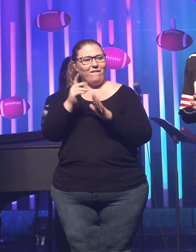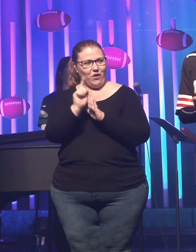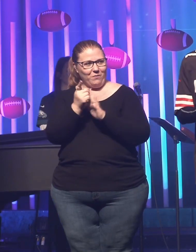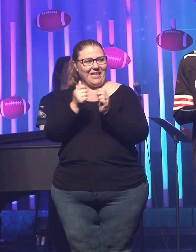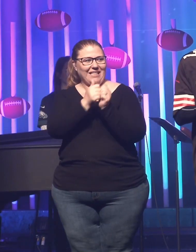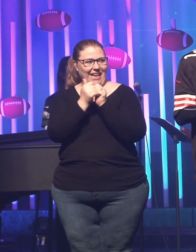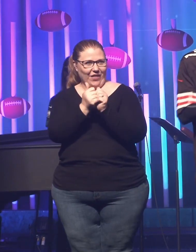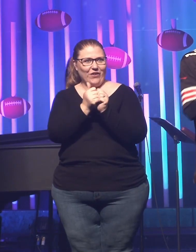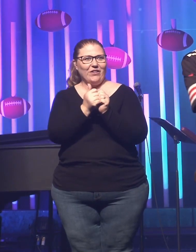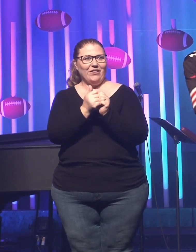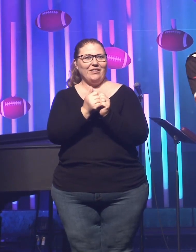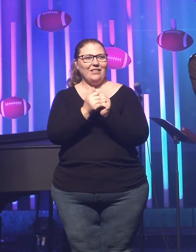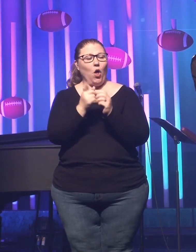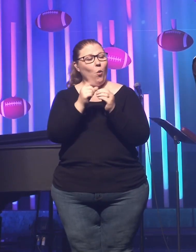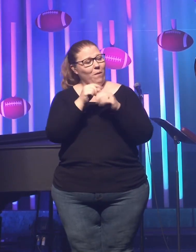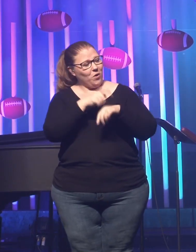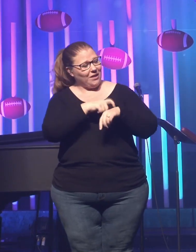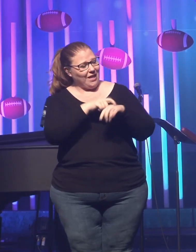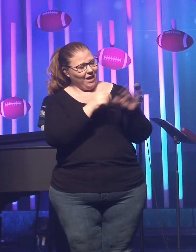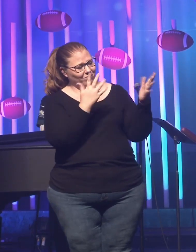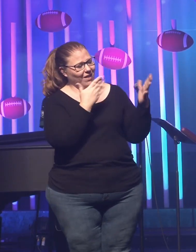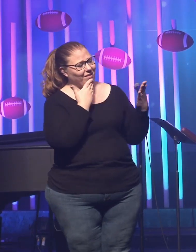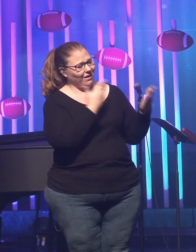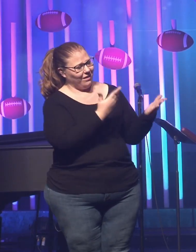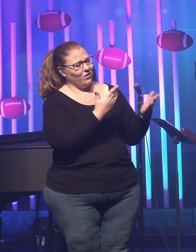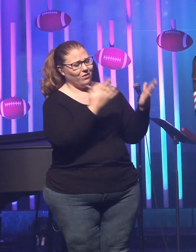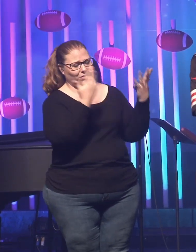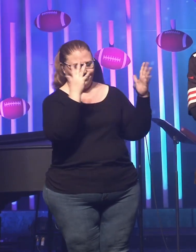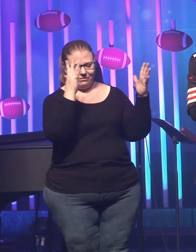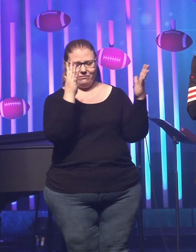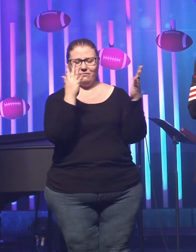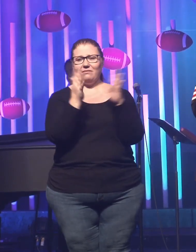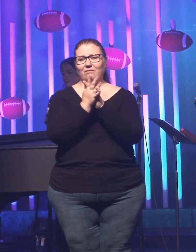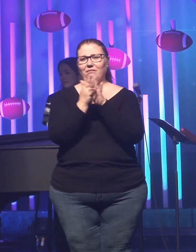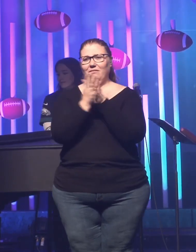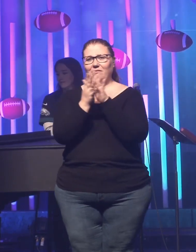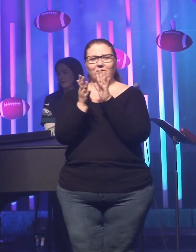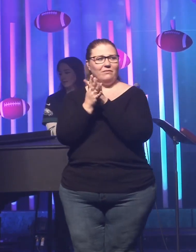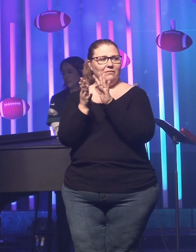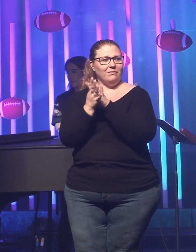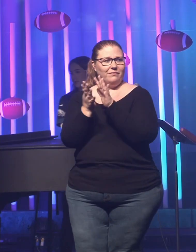together. One more time, just thank Rickey for being here with us today.